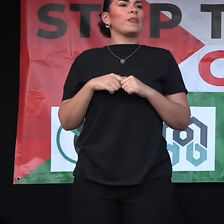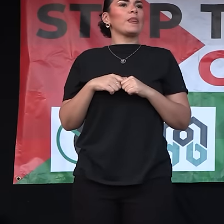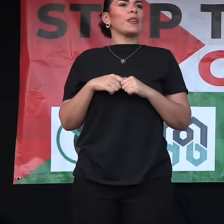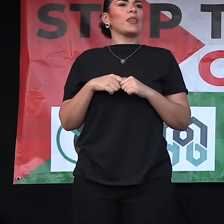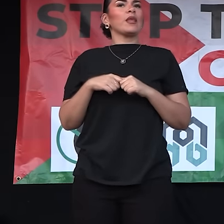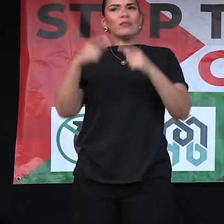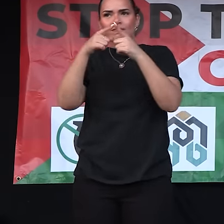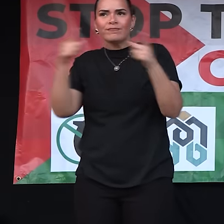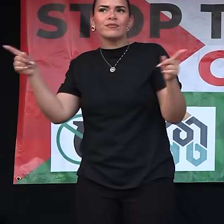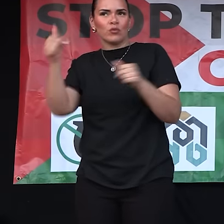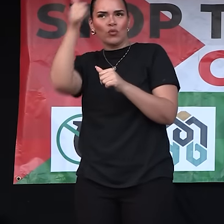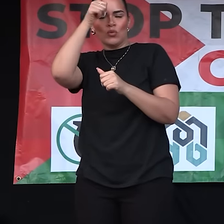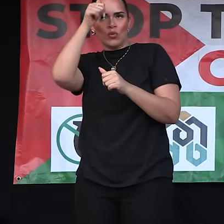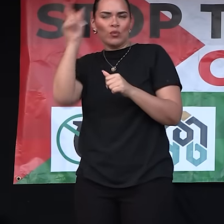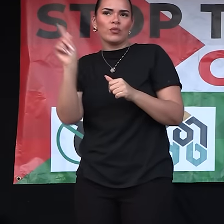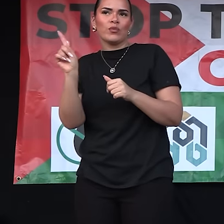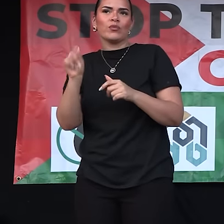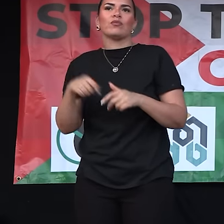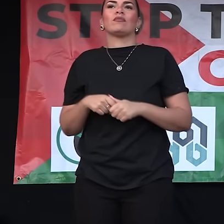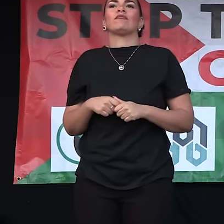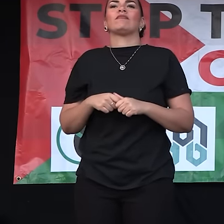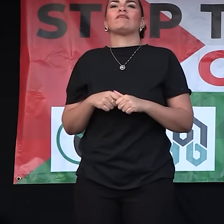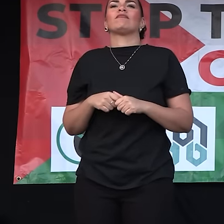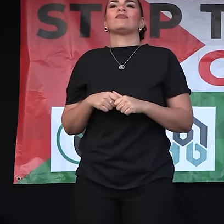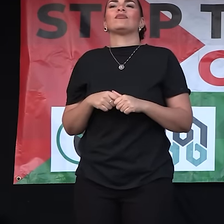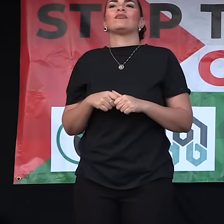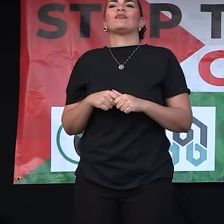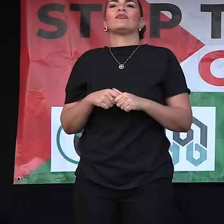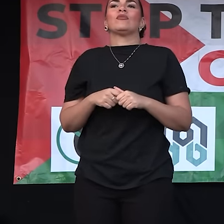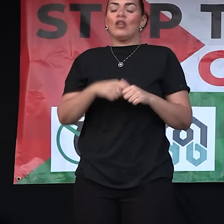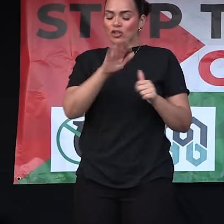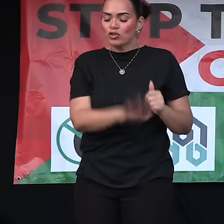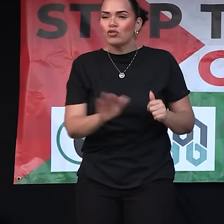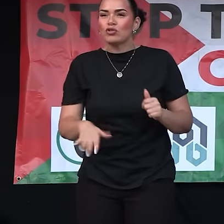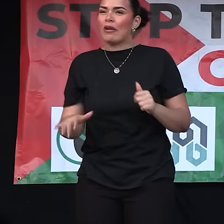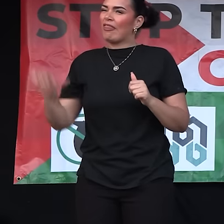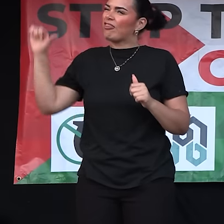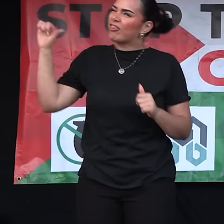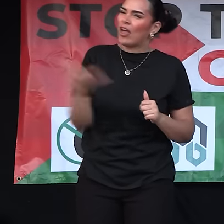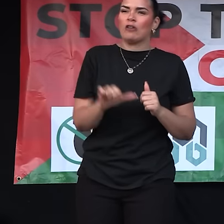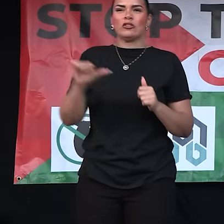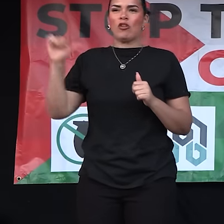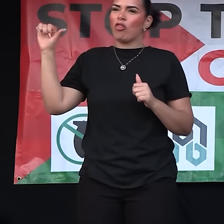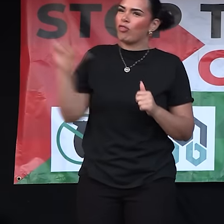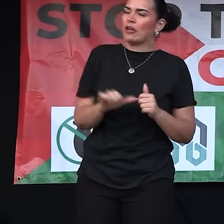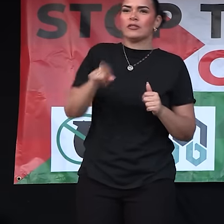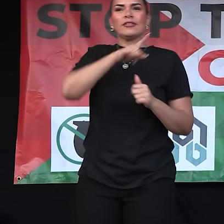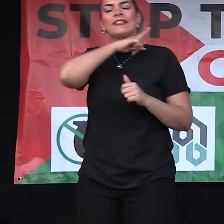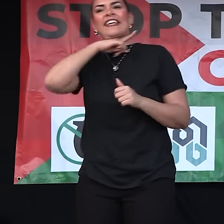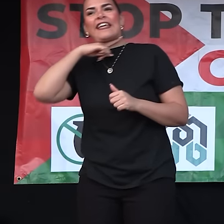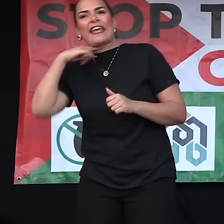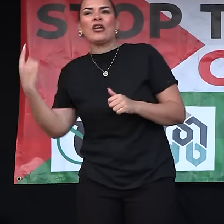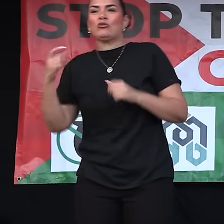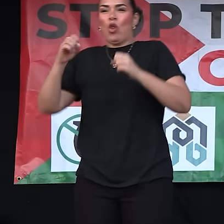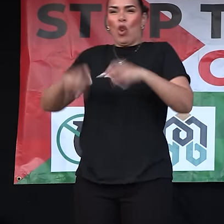that have marked these months is the thousands of children who have been killed, orphaned, maimed, and